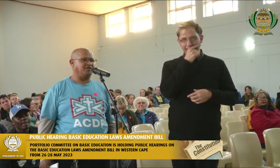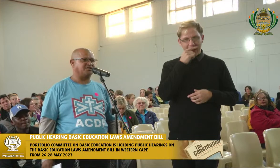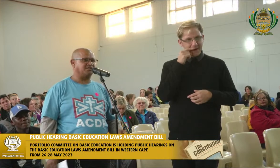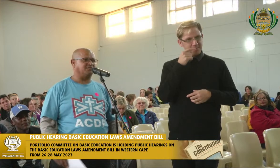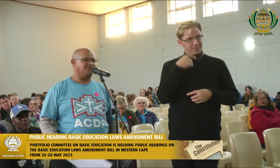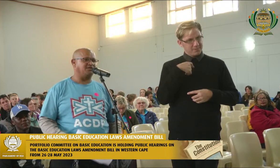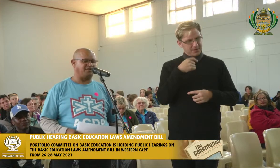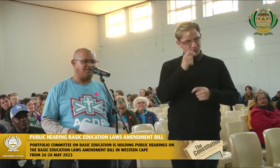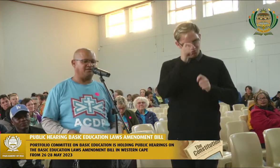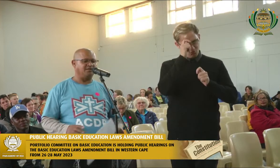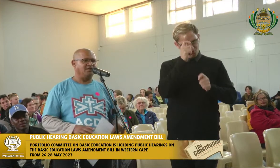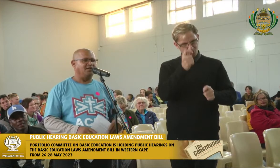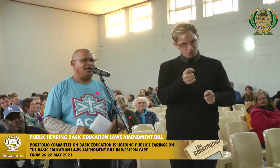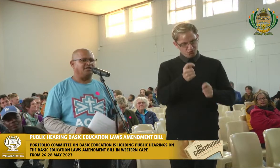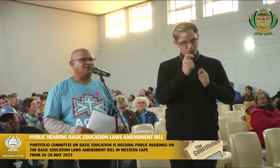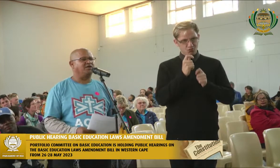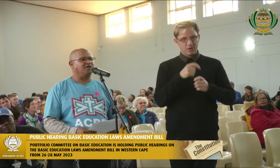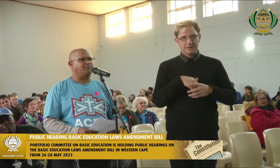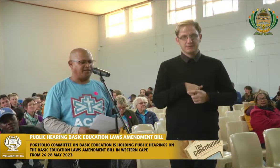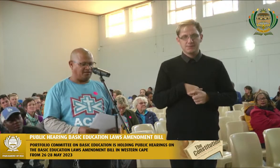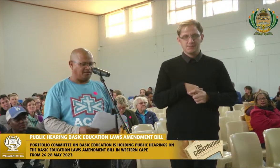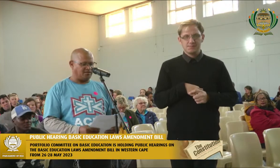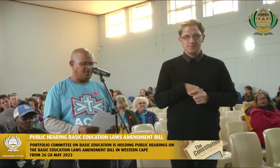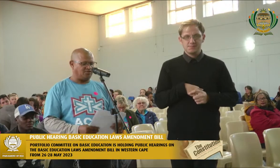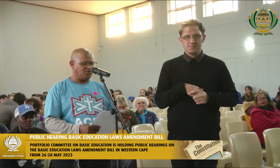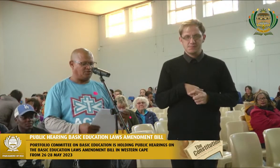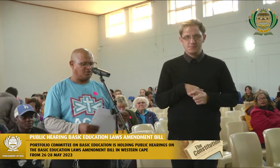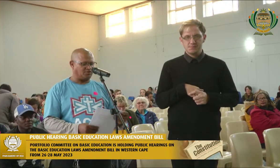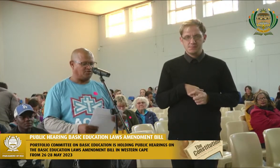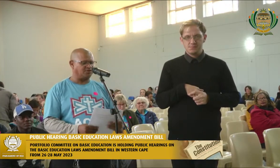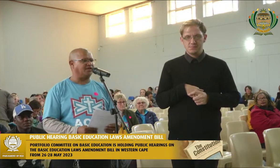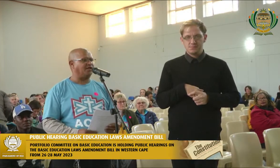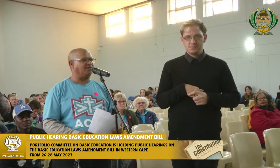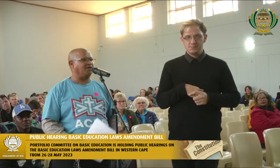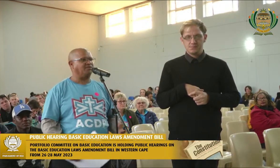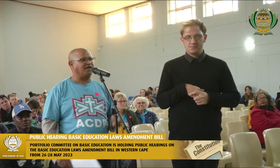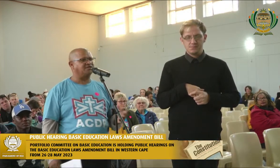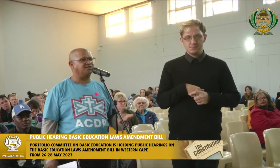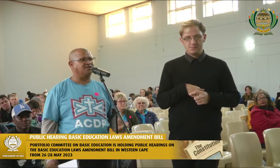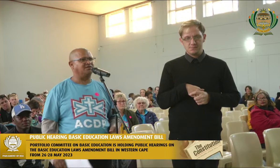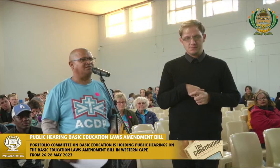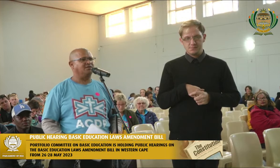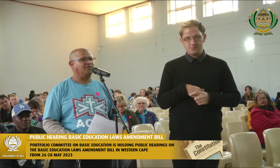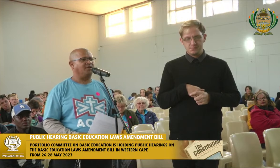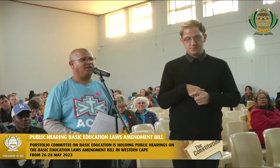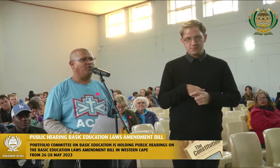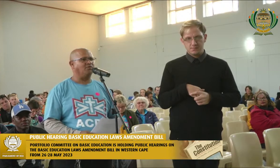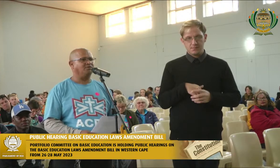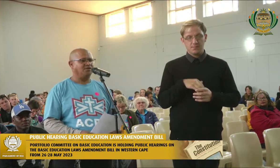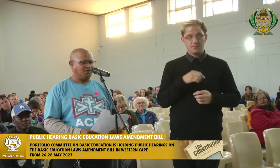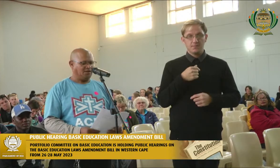you this evening. I just want to bring in your conclusion that I'm against the